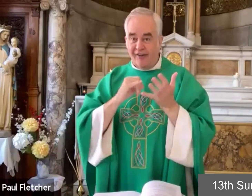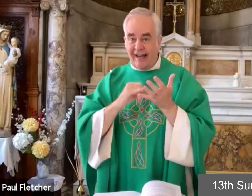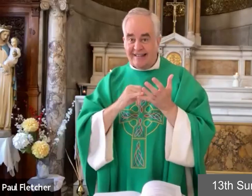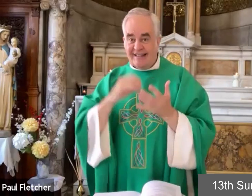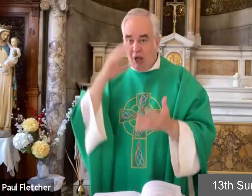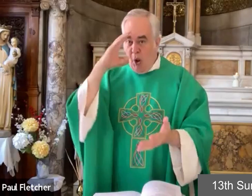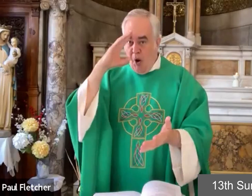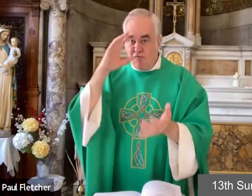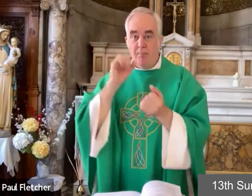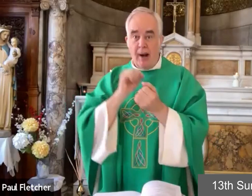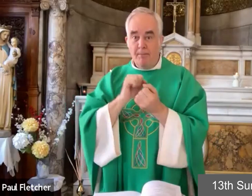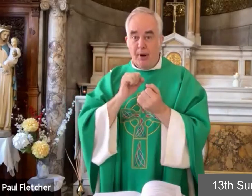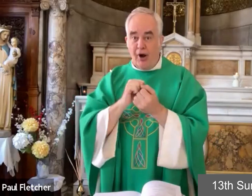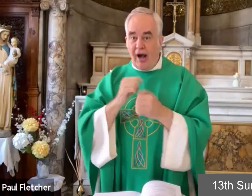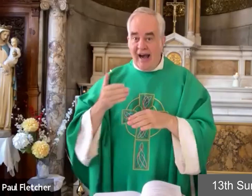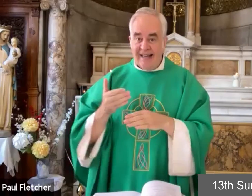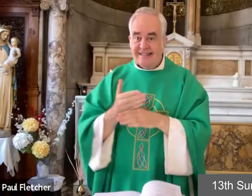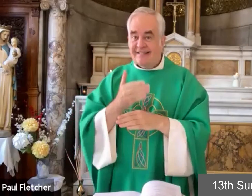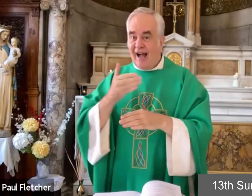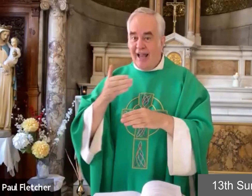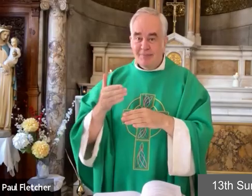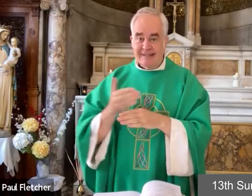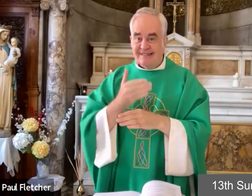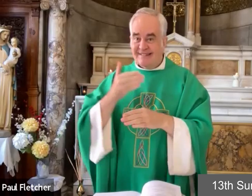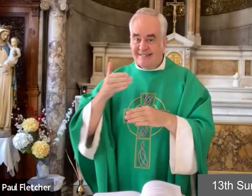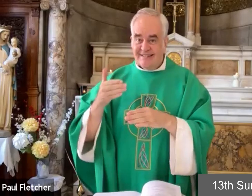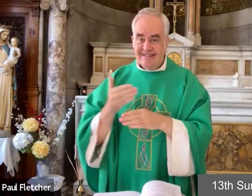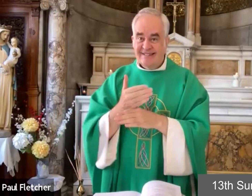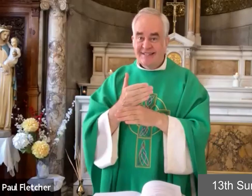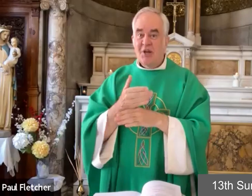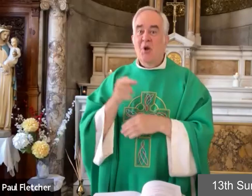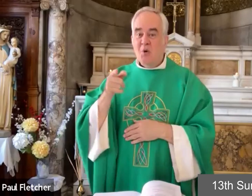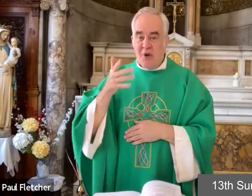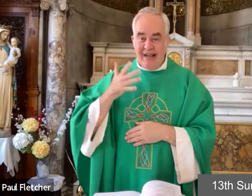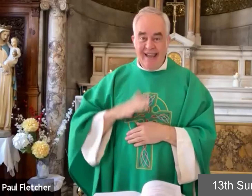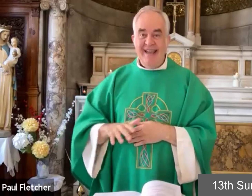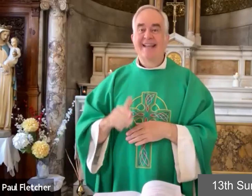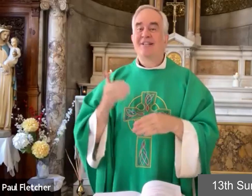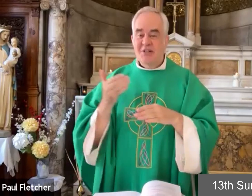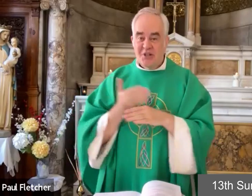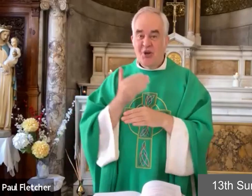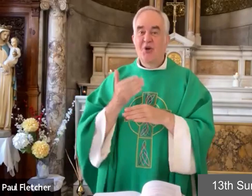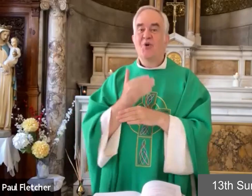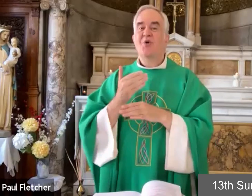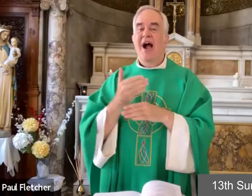CCRs, remember assignments. You needed to do